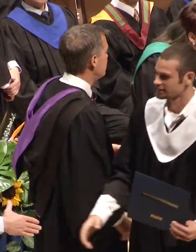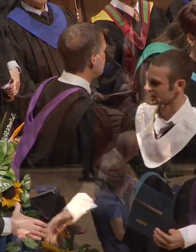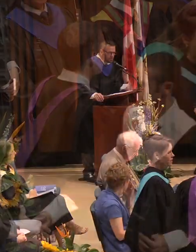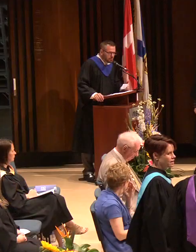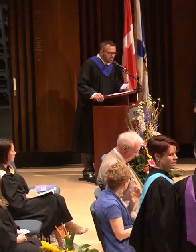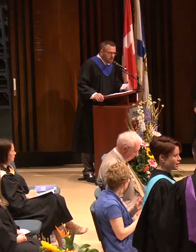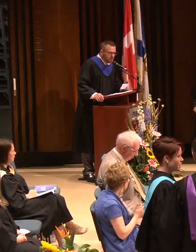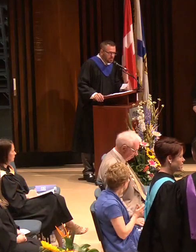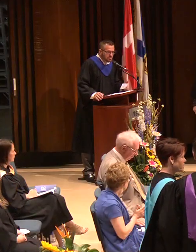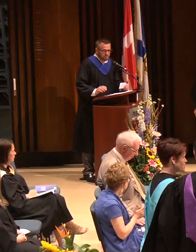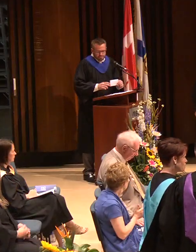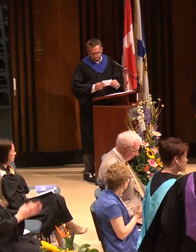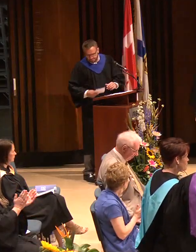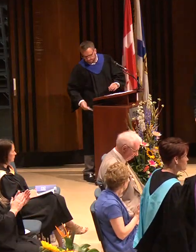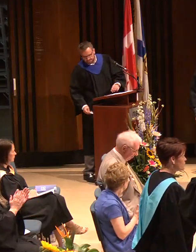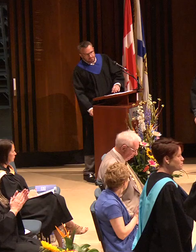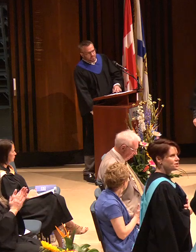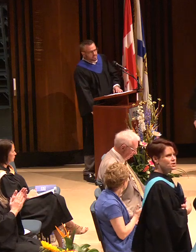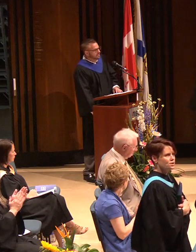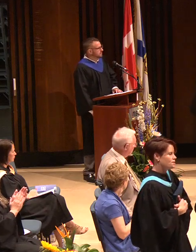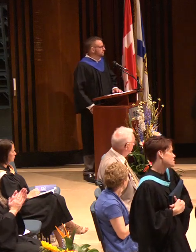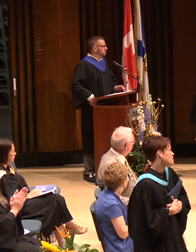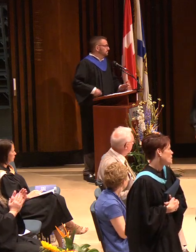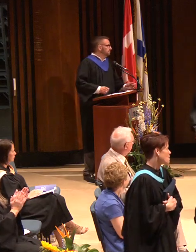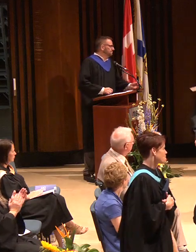Adam Frazier with honors.